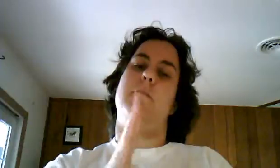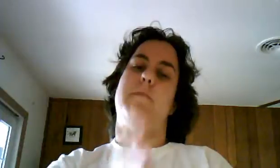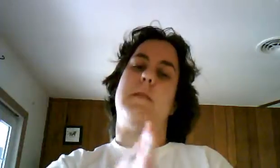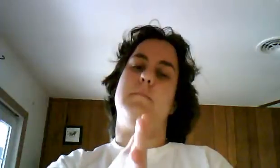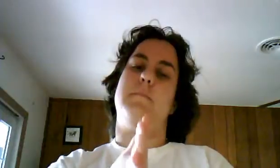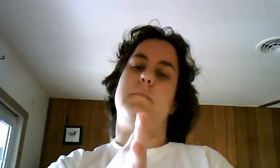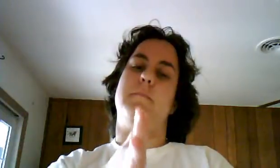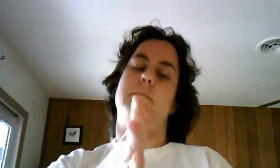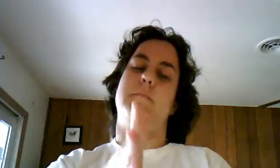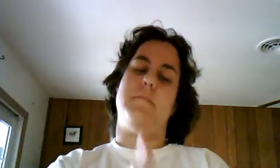Fine.